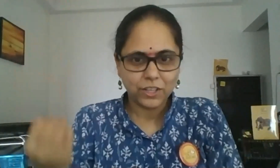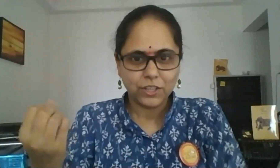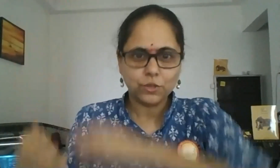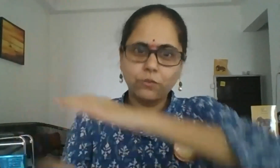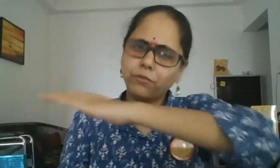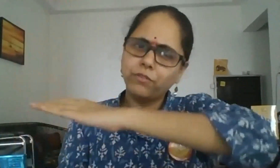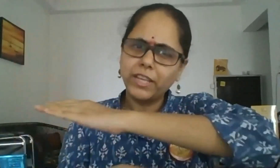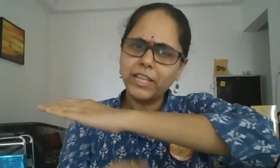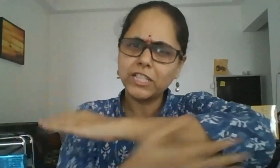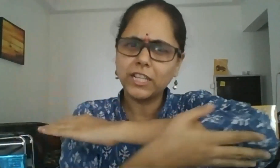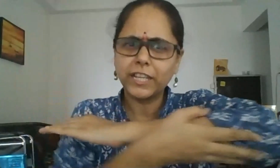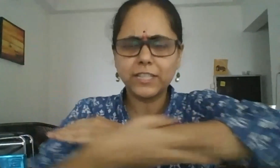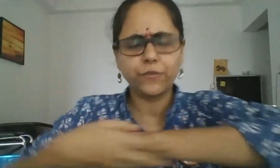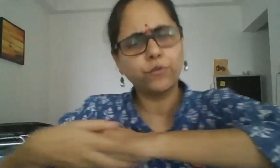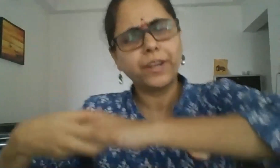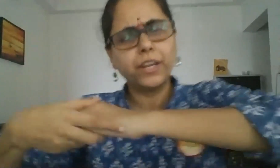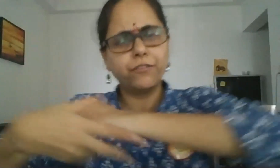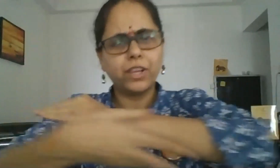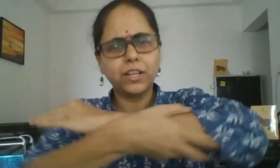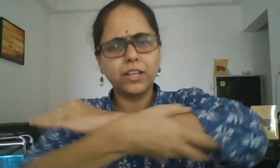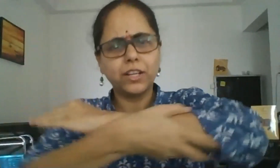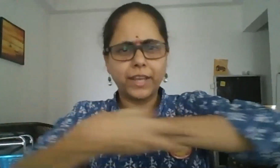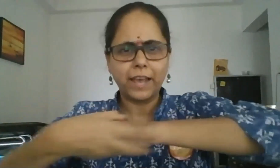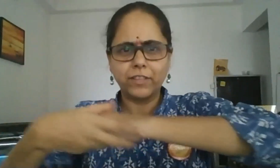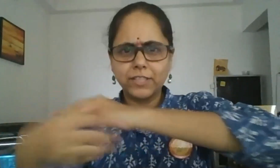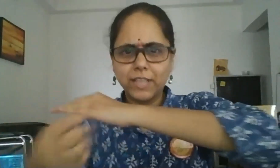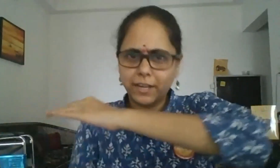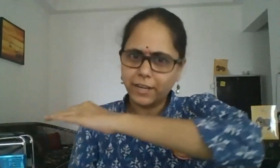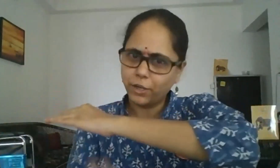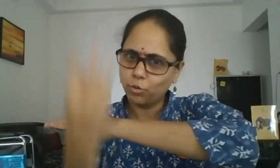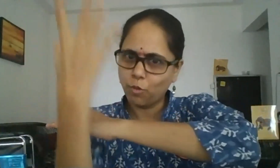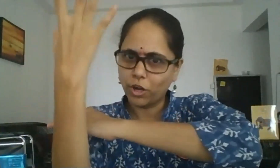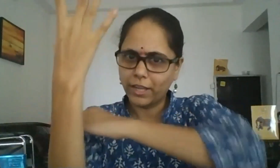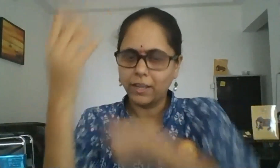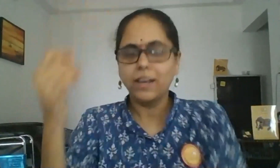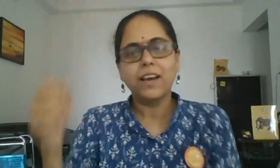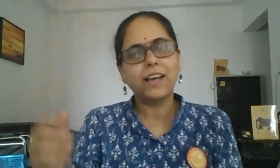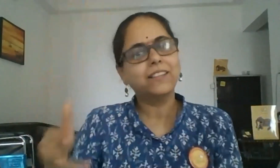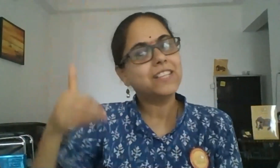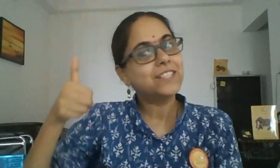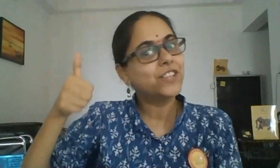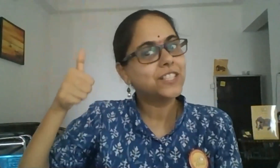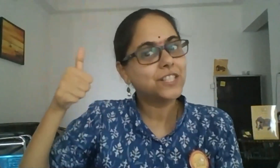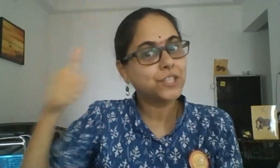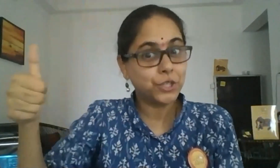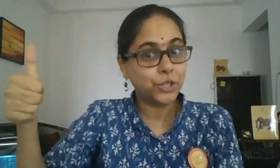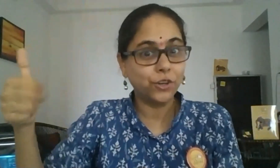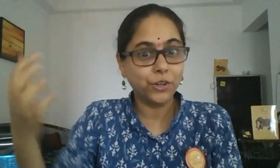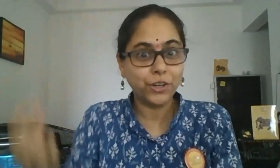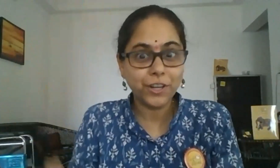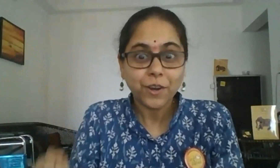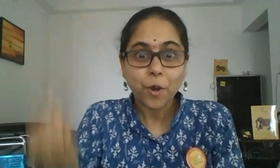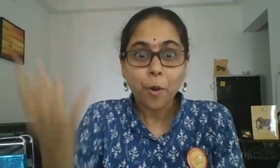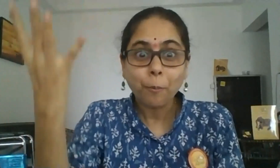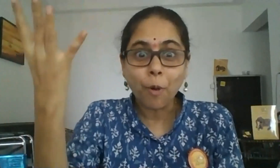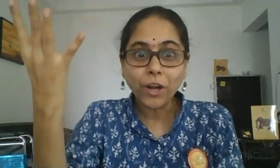So initial days, if you find difficult, you can have this hand and do morning. Otherwise, you can just do good